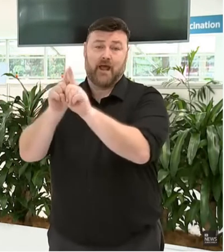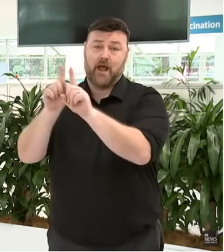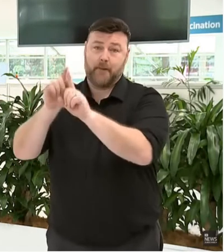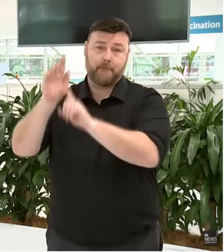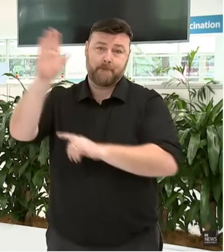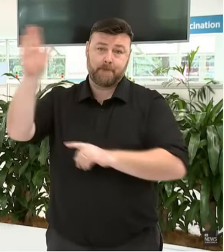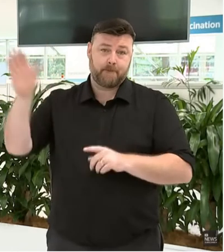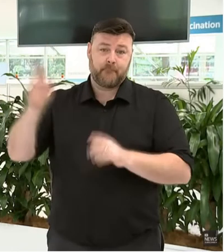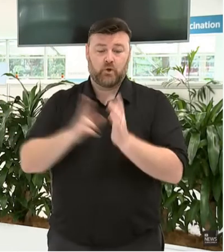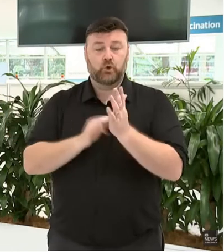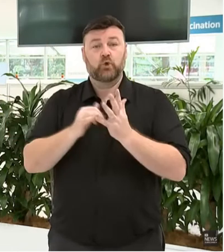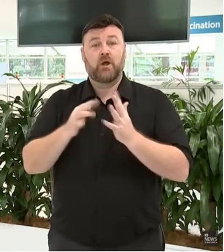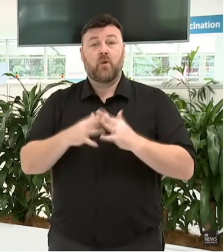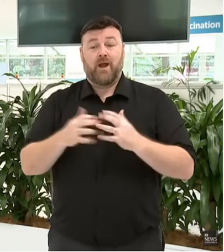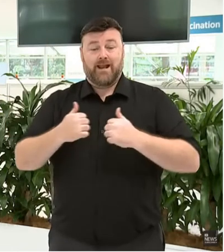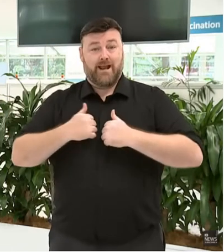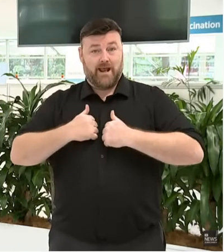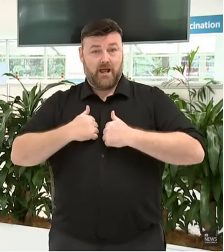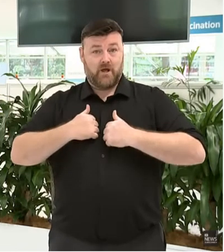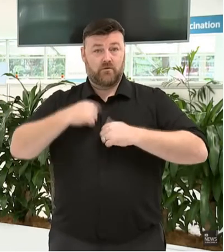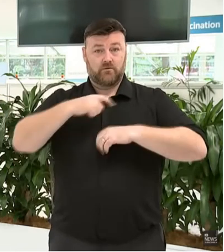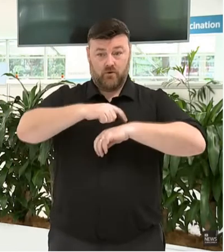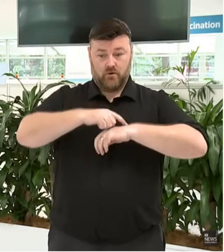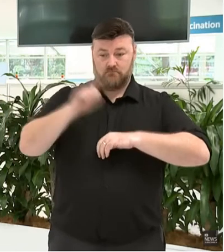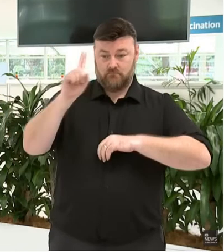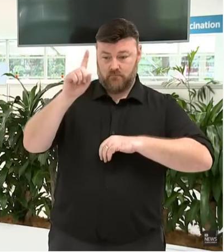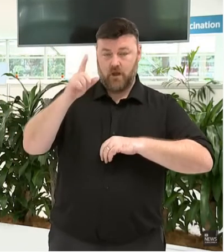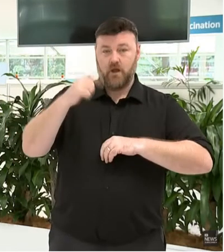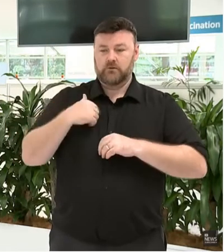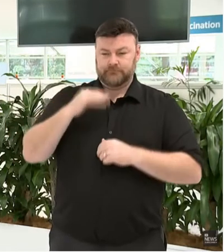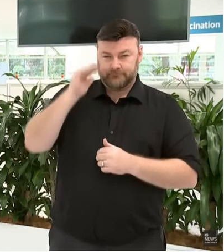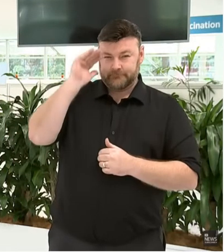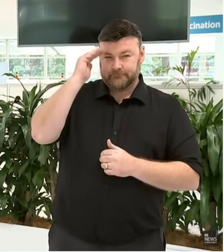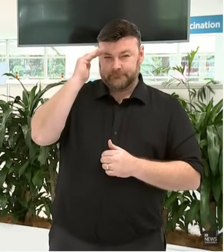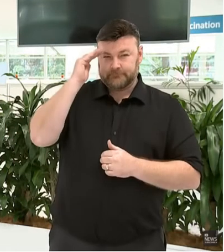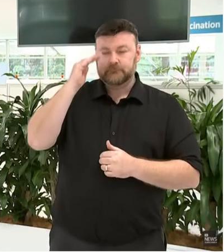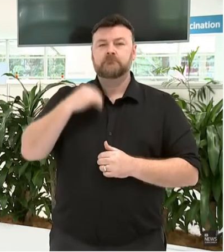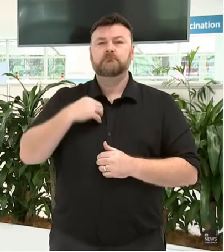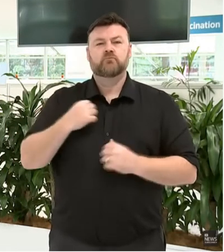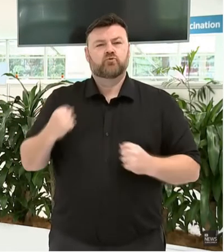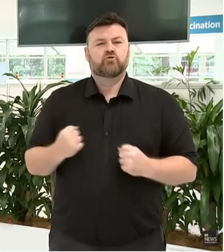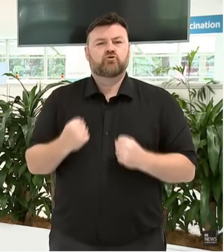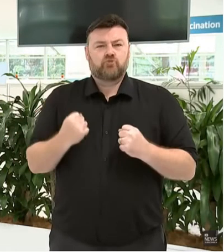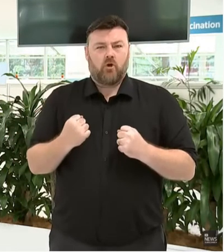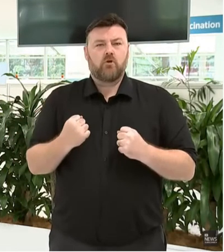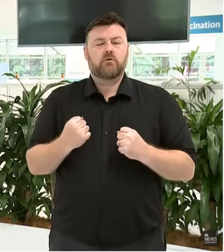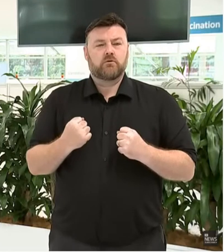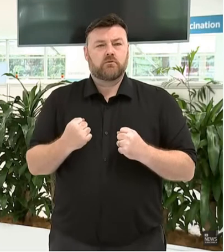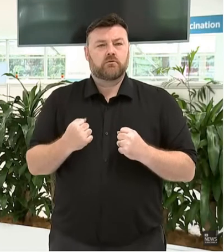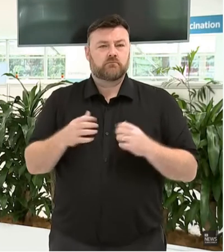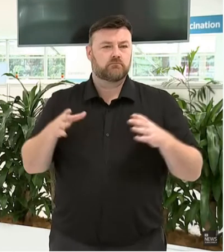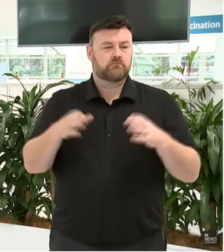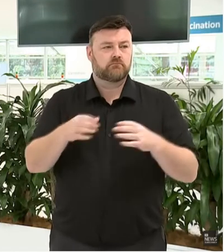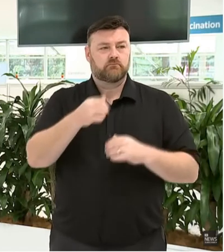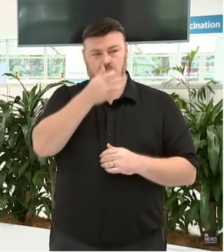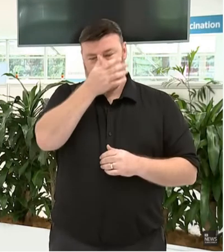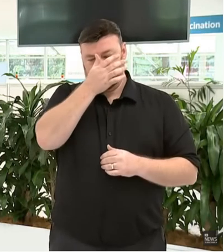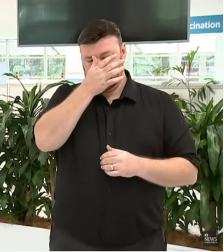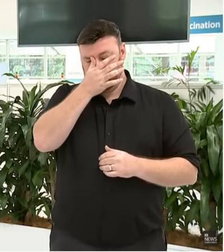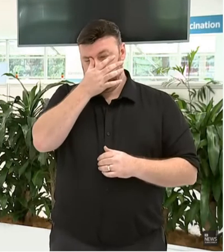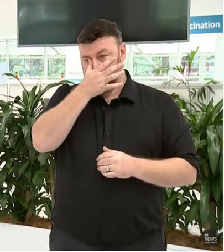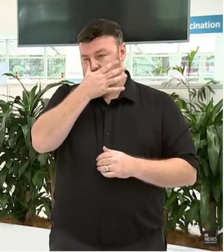Wales' opportunity right now is to get through this last push, stand strong, and lead the nation out of the pandemic. Are you